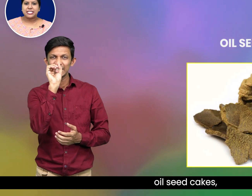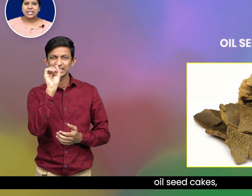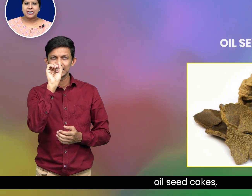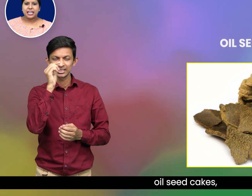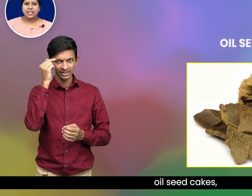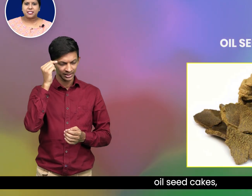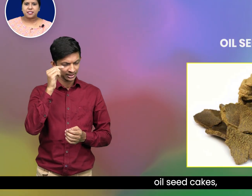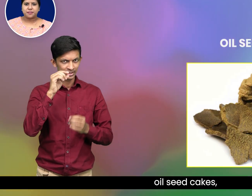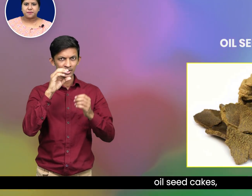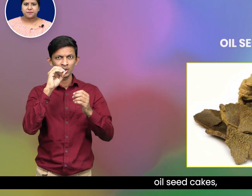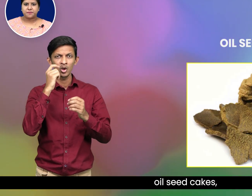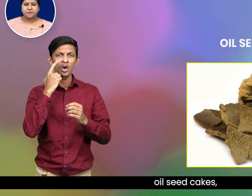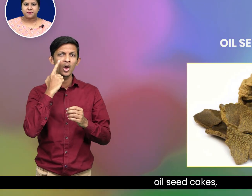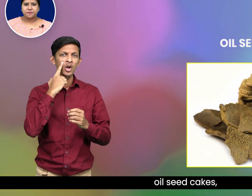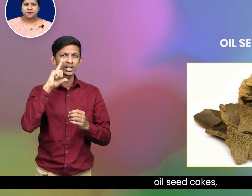oil seed cakes,